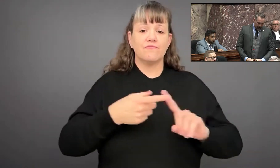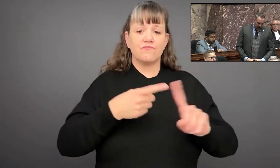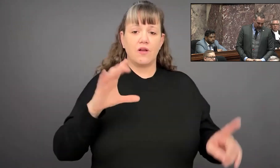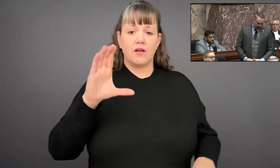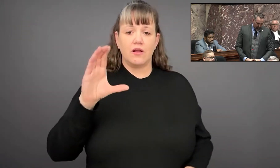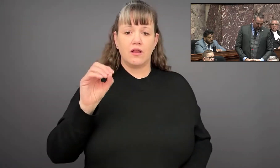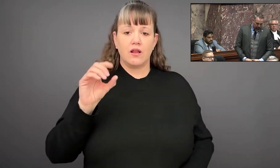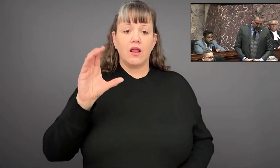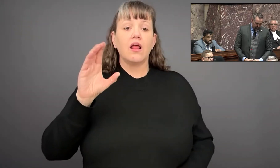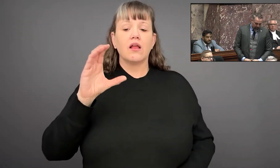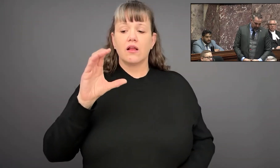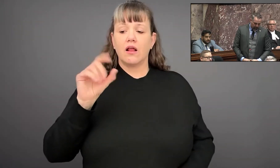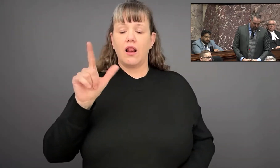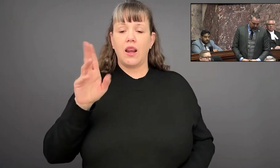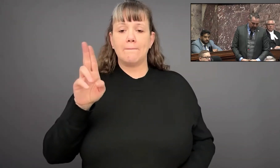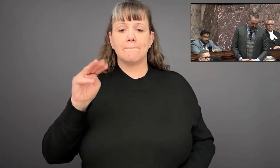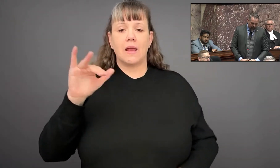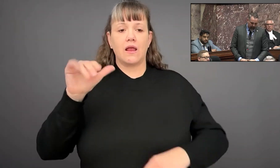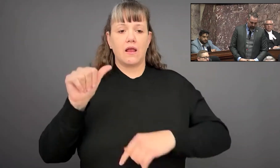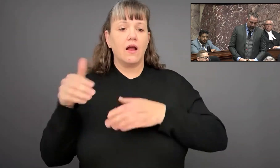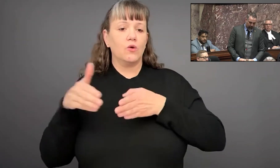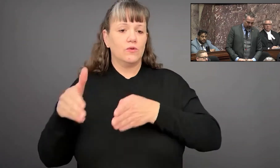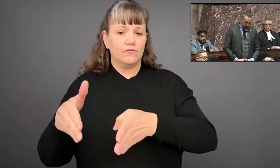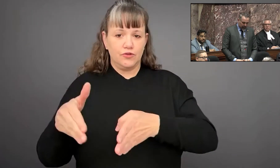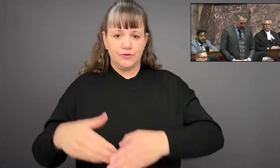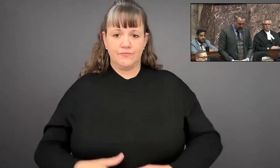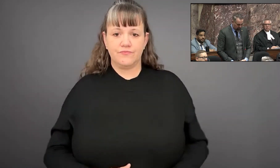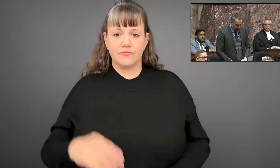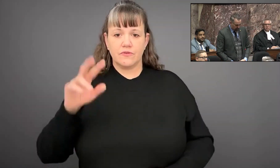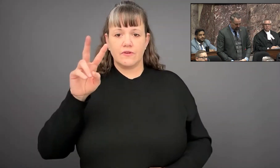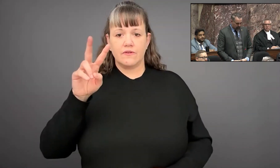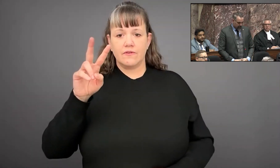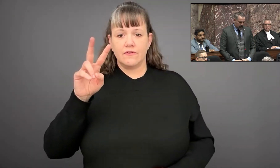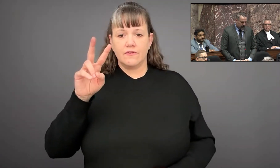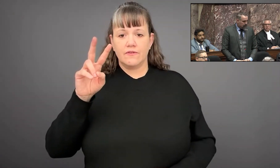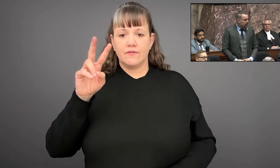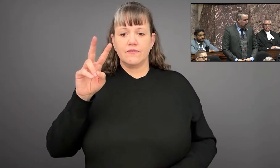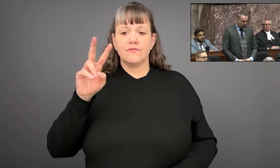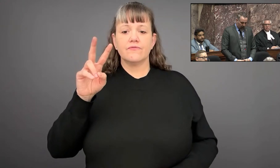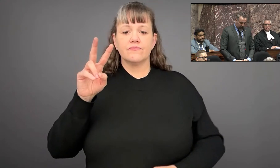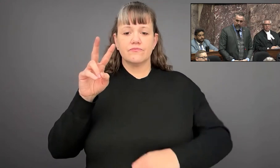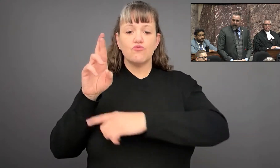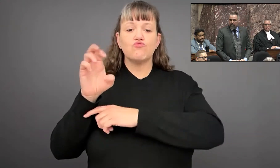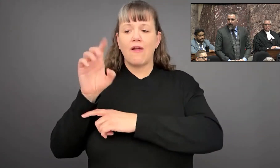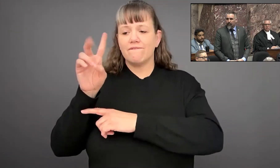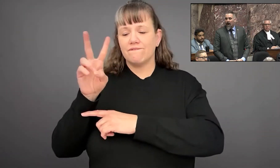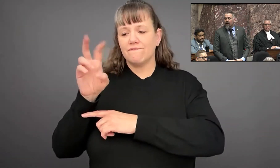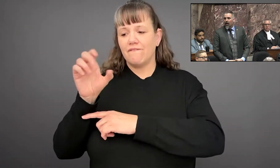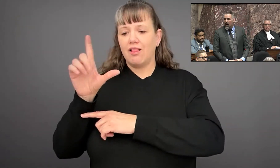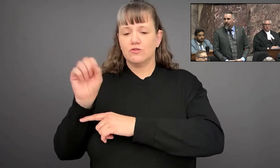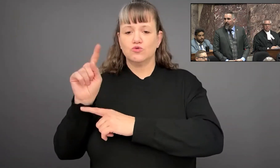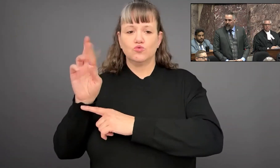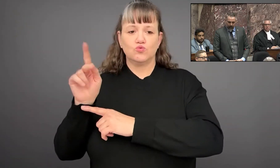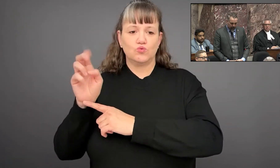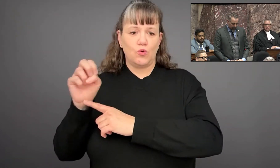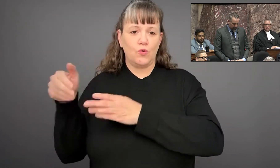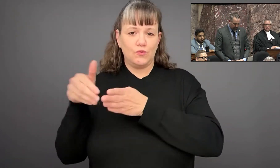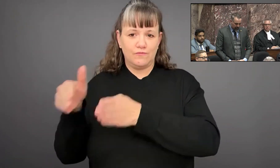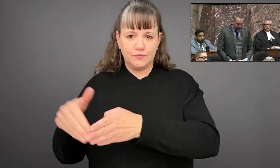According to the last report from the representative for children and youth, approximately